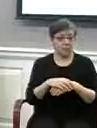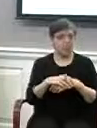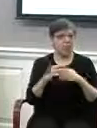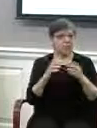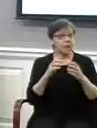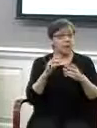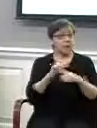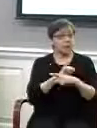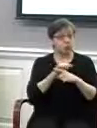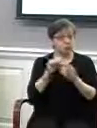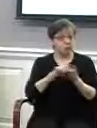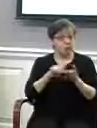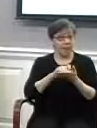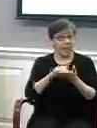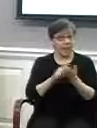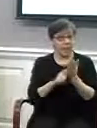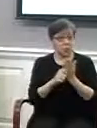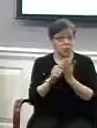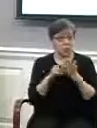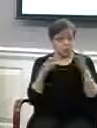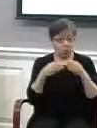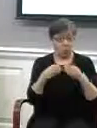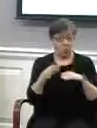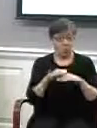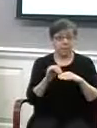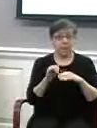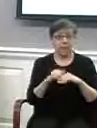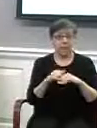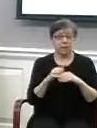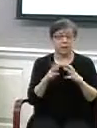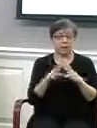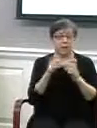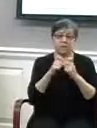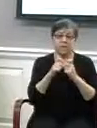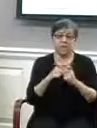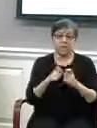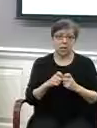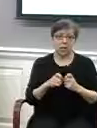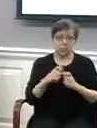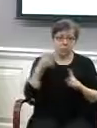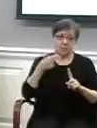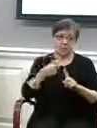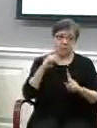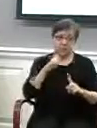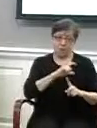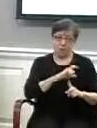been elaborated on exactly that. Quite detailed for actually for the police.